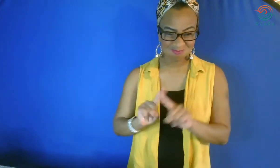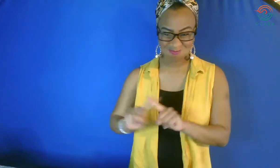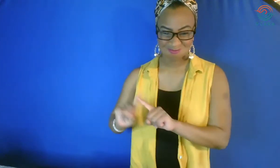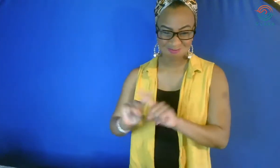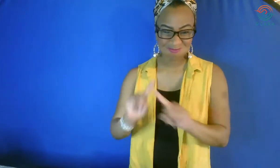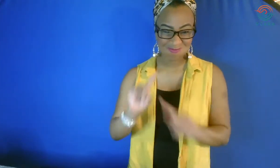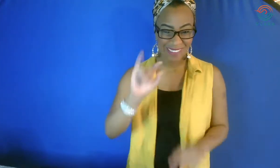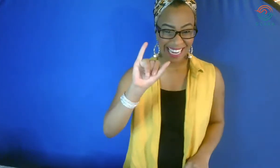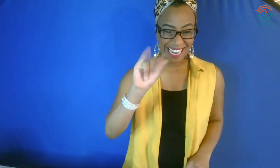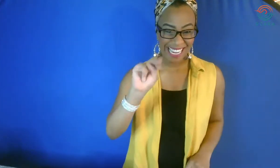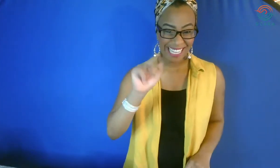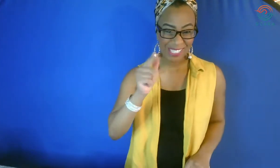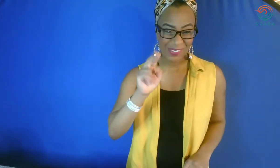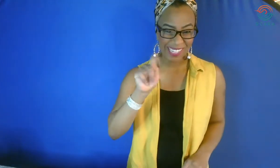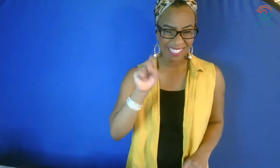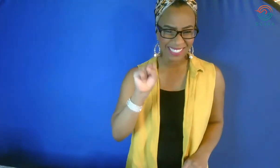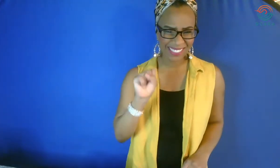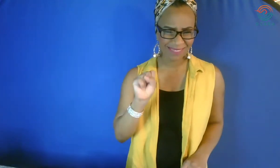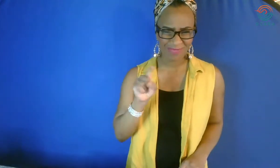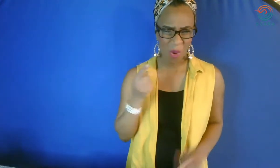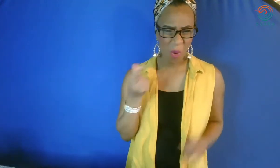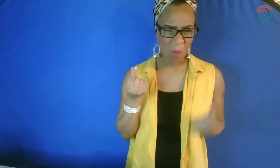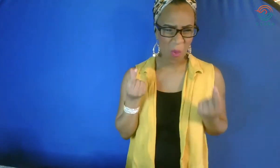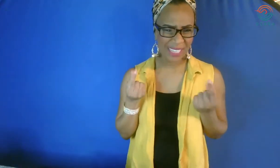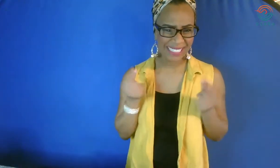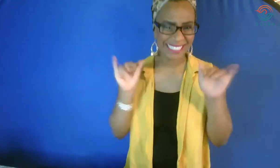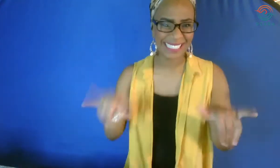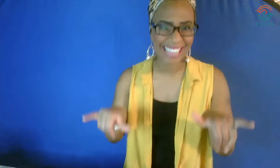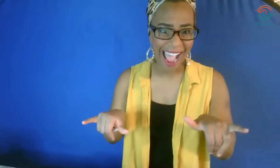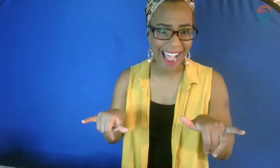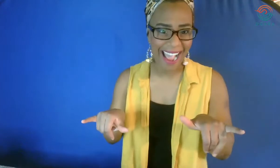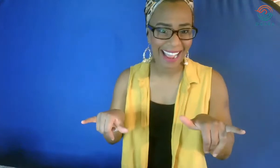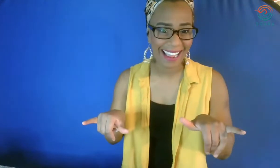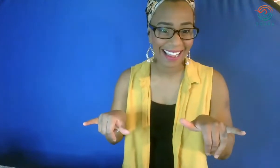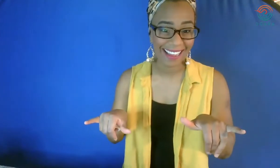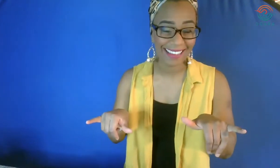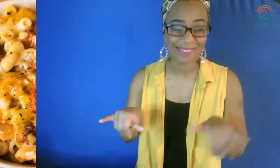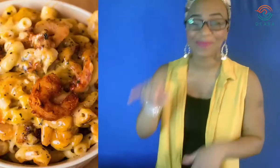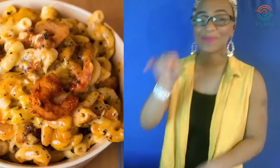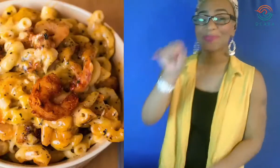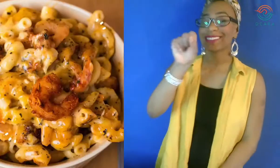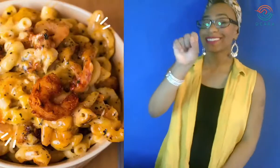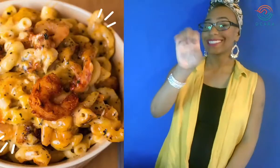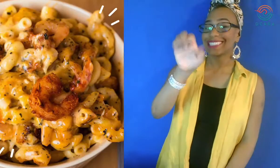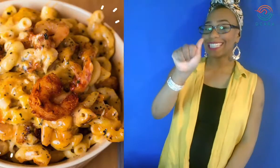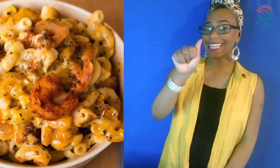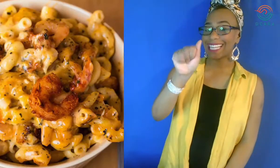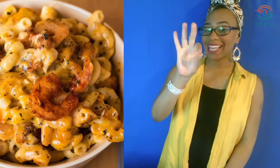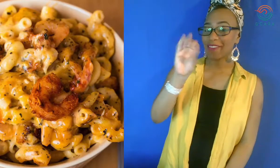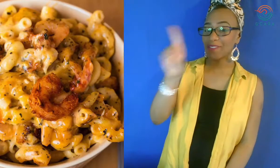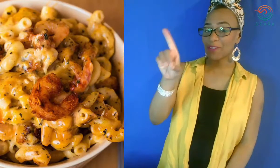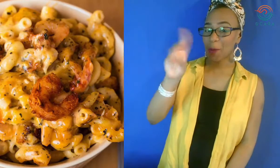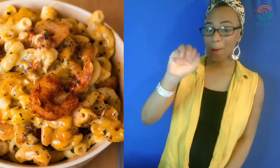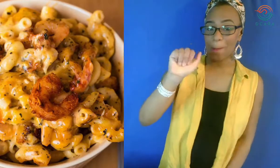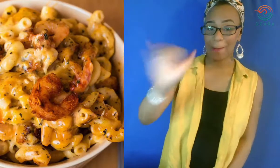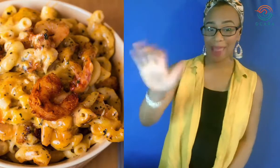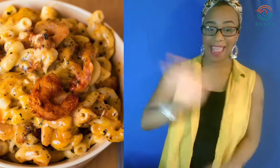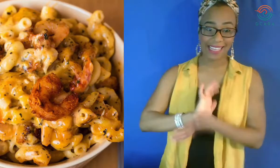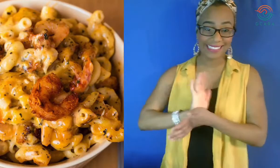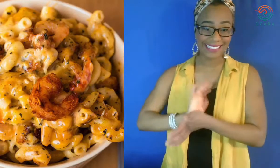See all those different kinds of ingredients? What are we going to be doing with those? We'll be making seafood mac